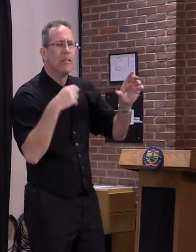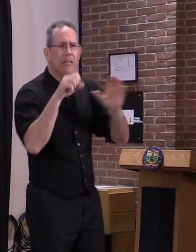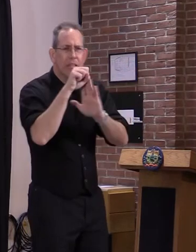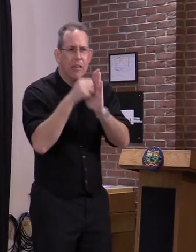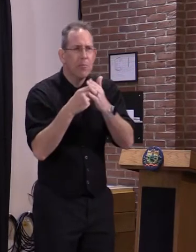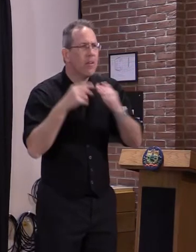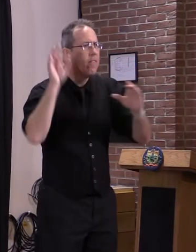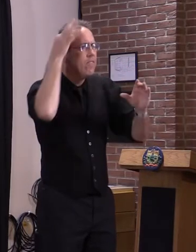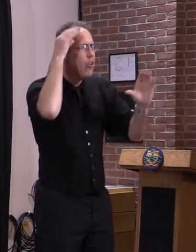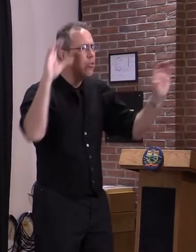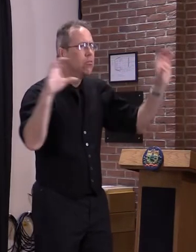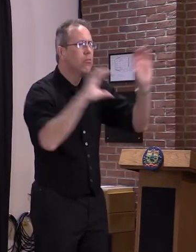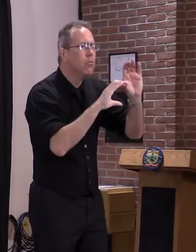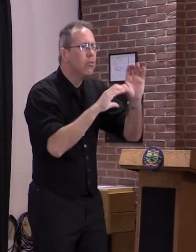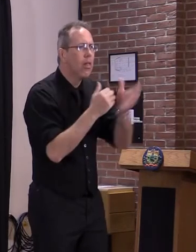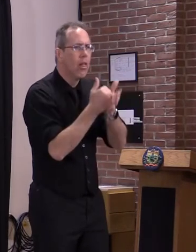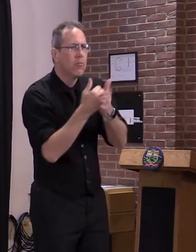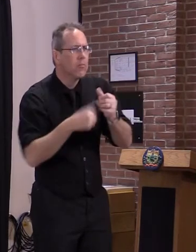and that may not be